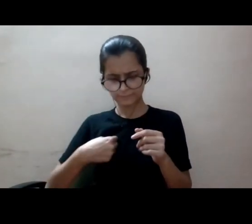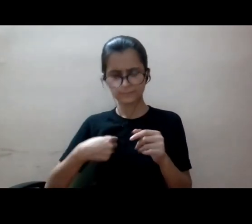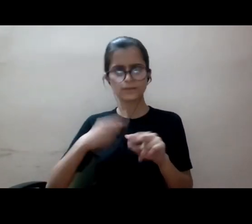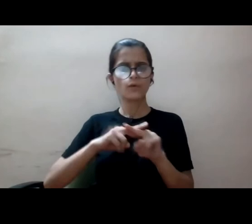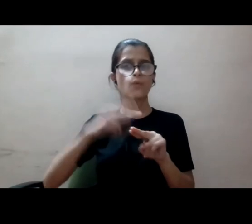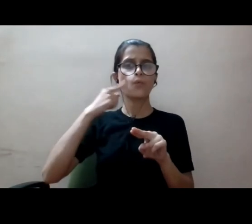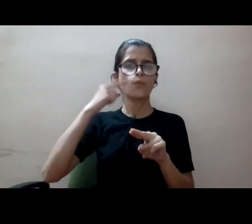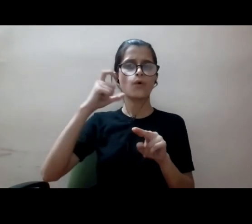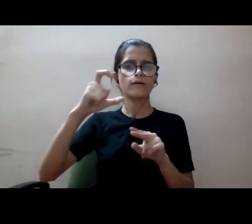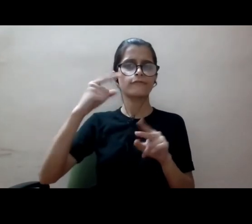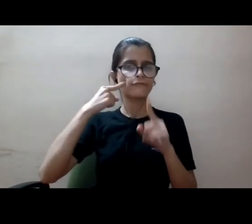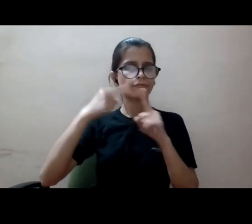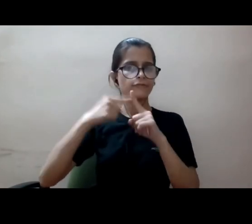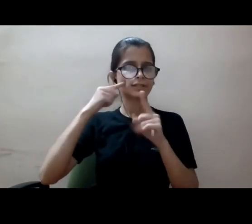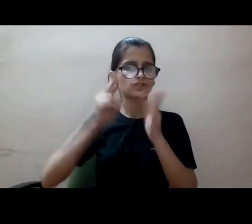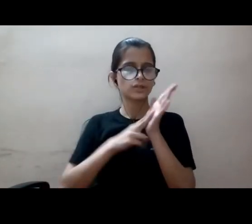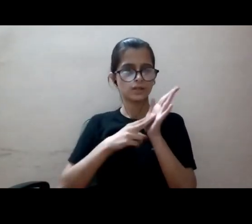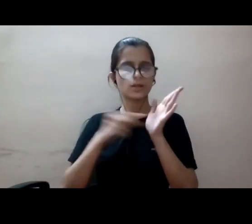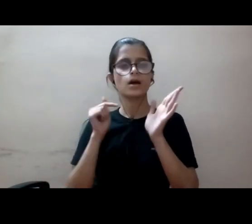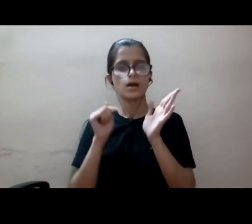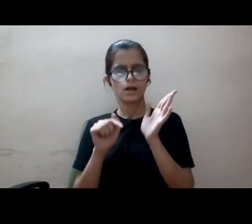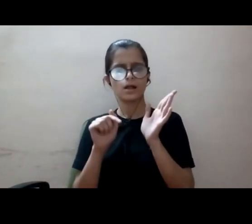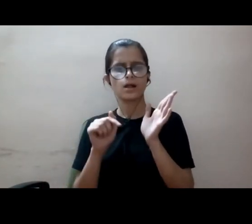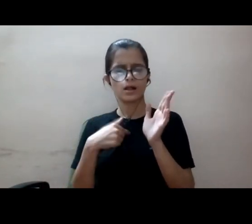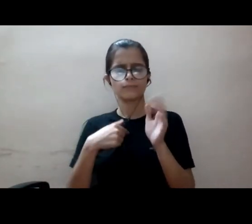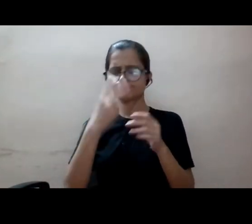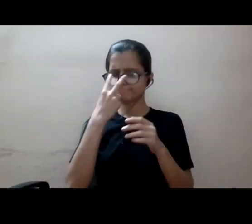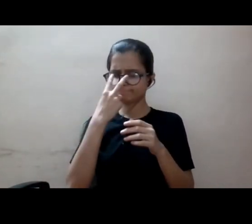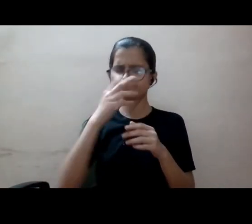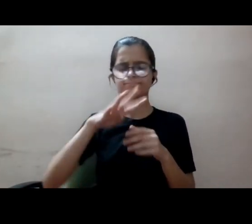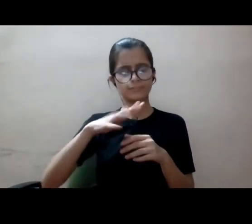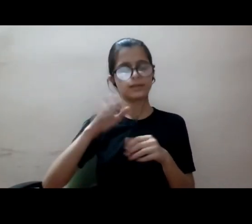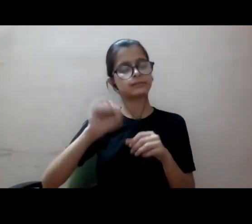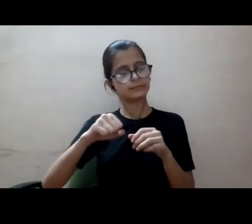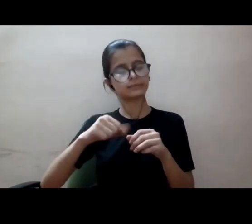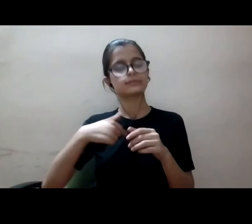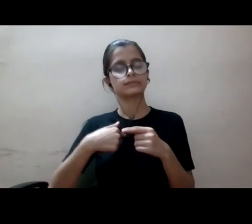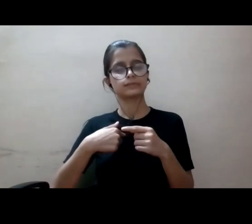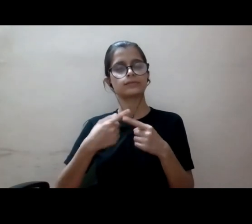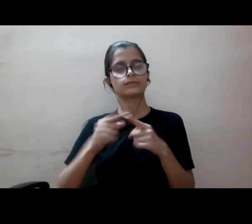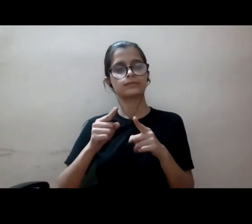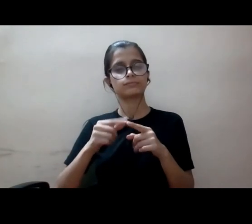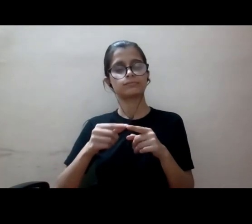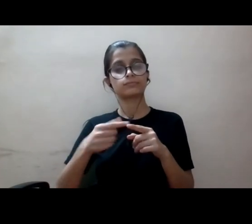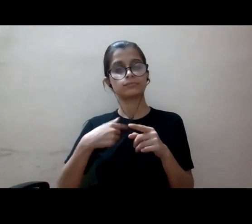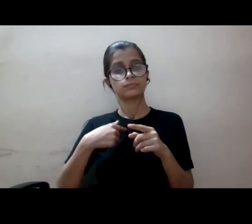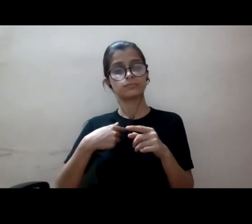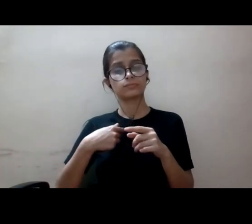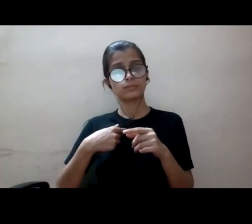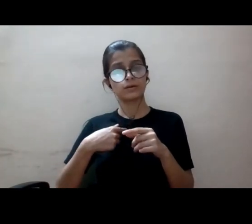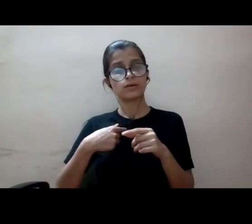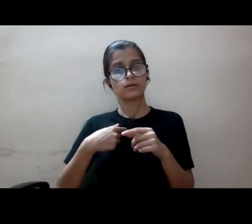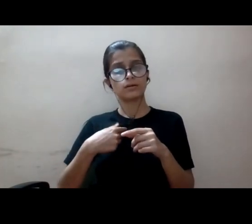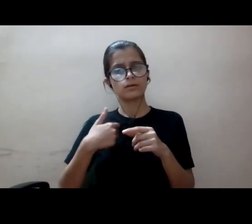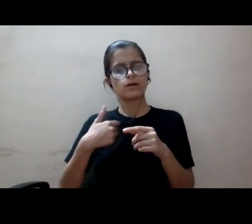so far. By the way, I am legally blind and I'm rapidly going blind. So I have never